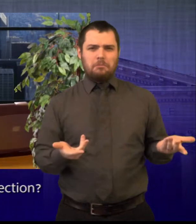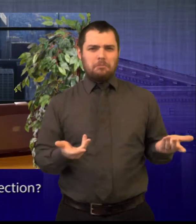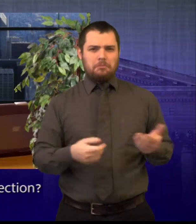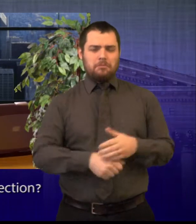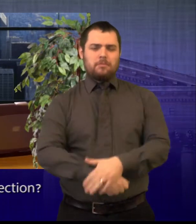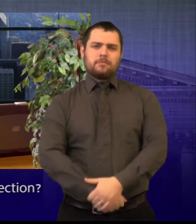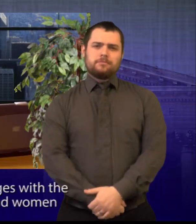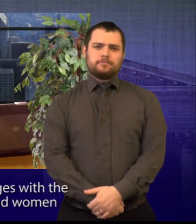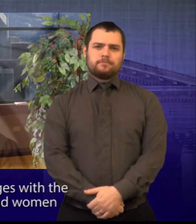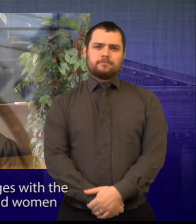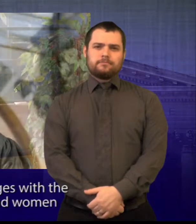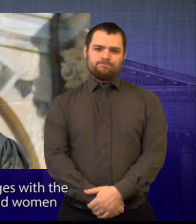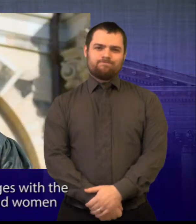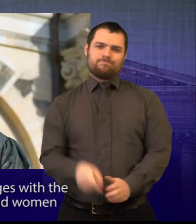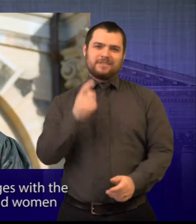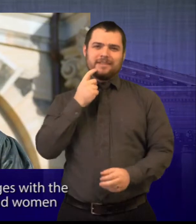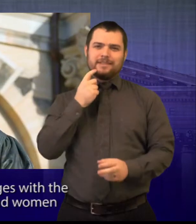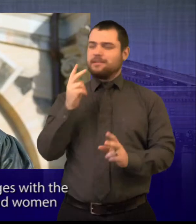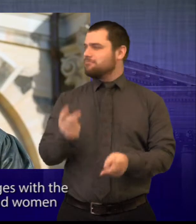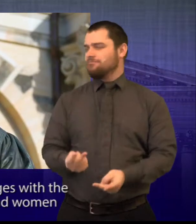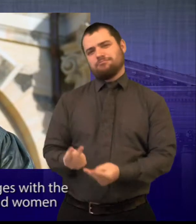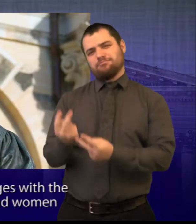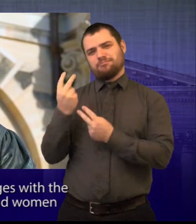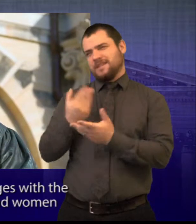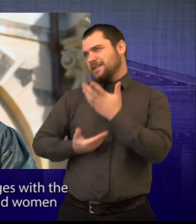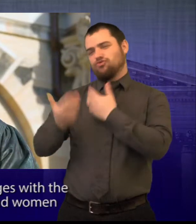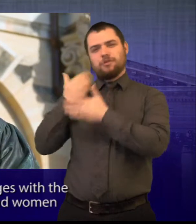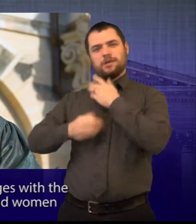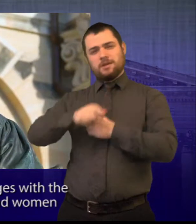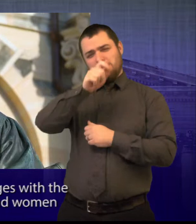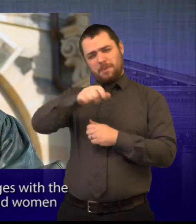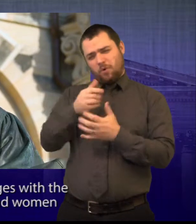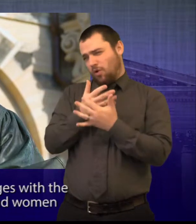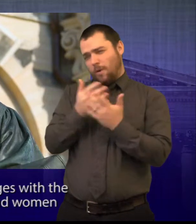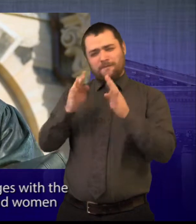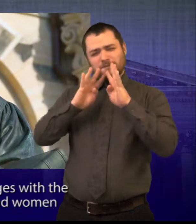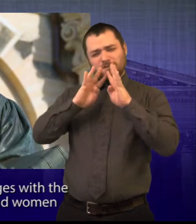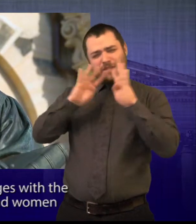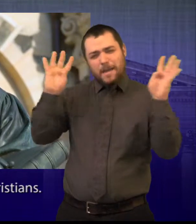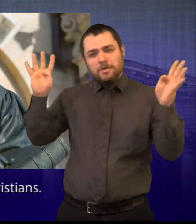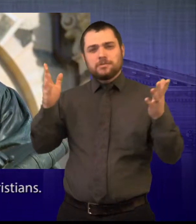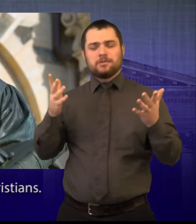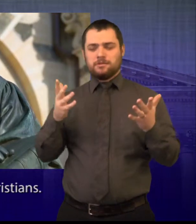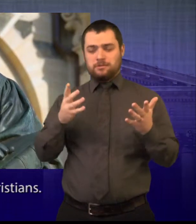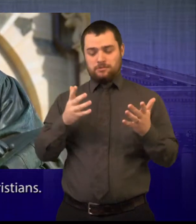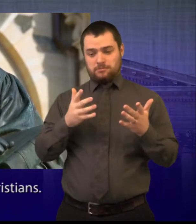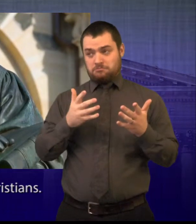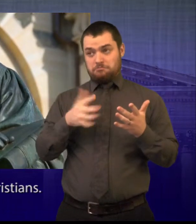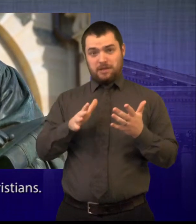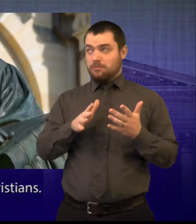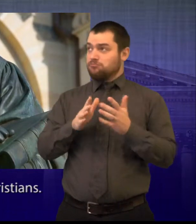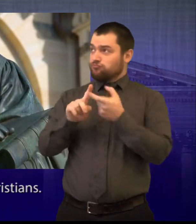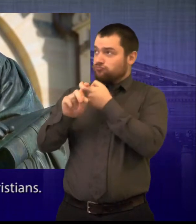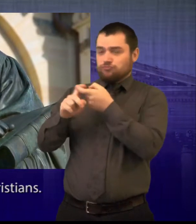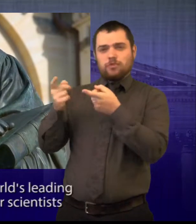this objection? It would be easy to fill these pages with the names of outstanding men and women who have been